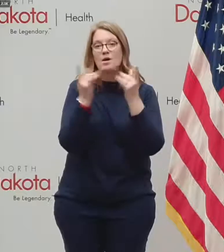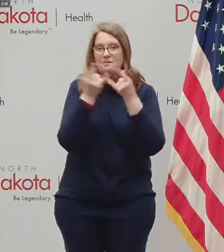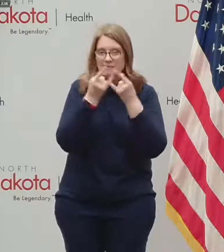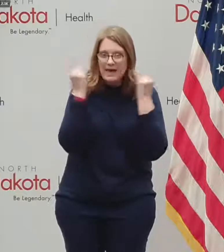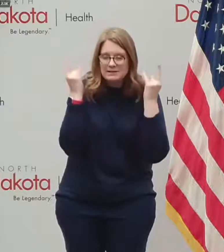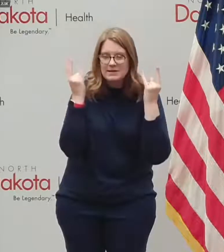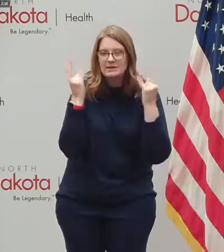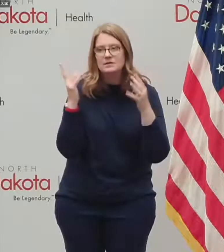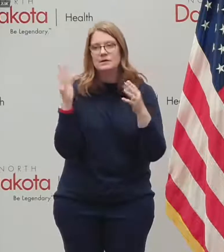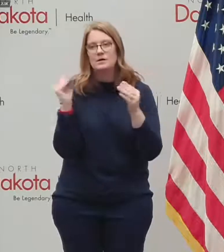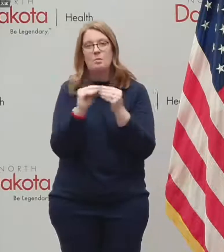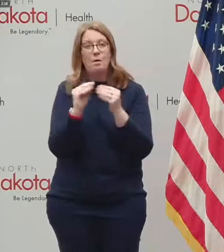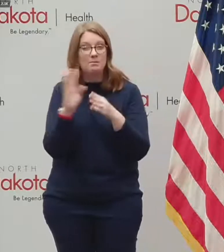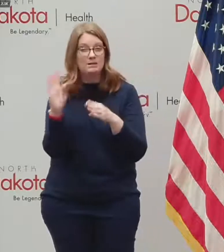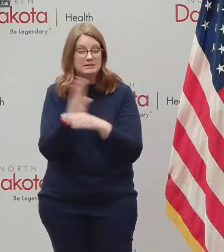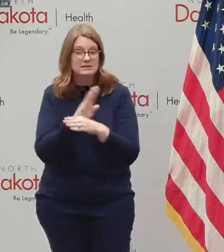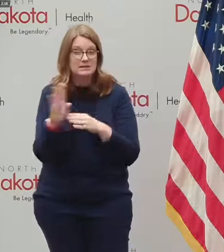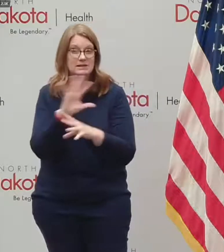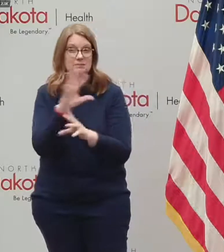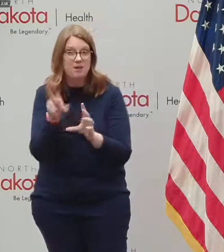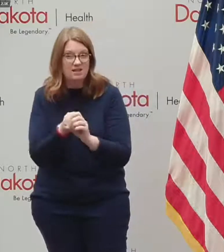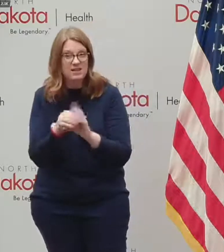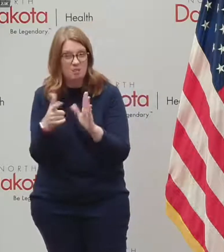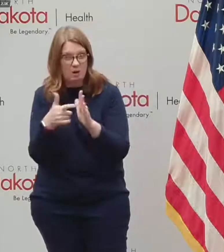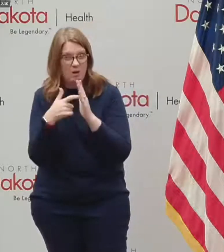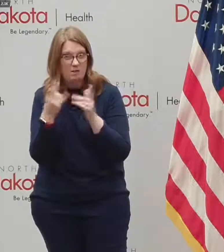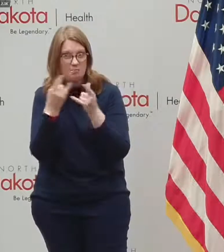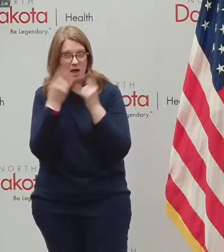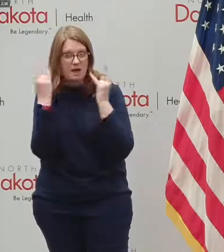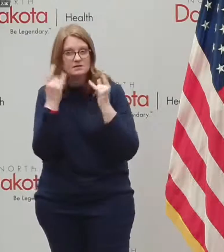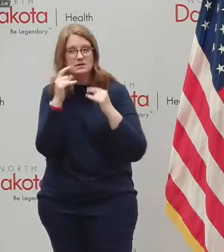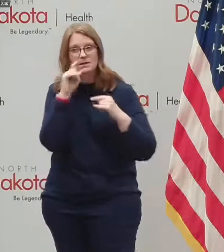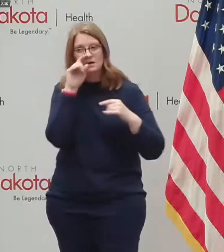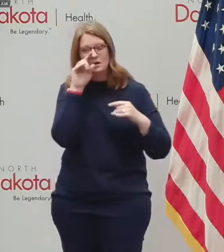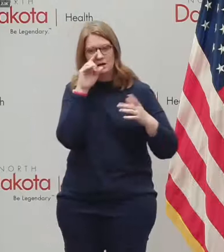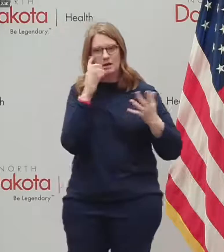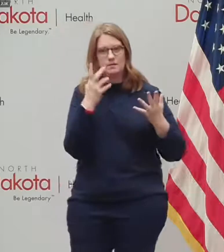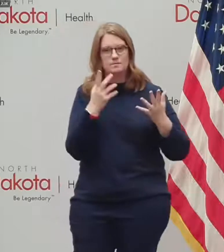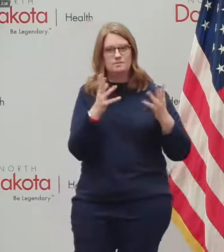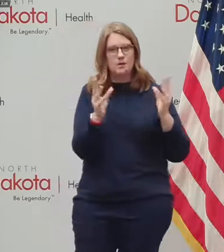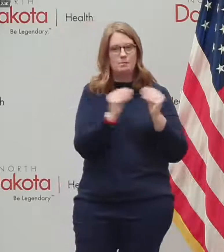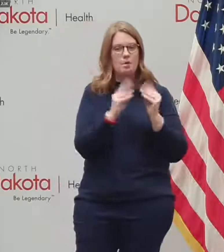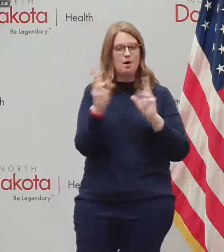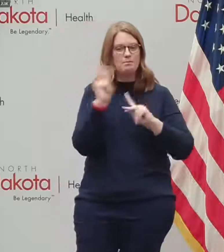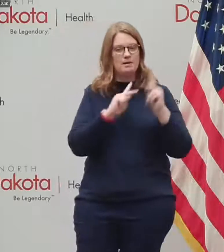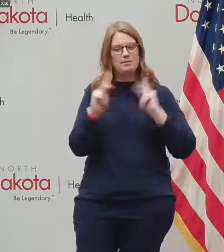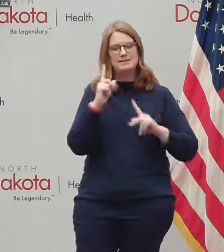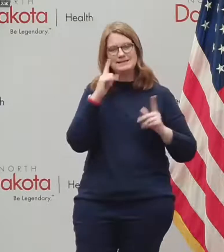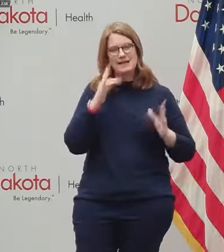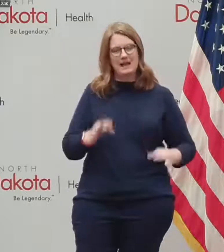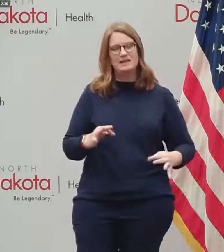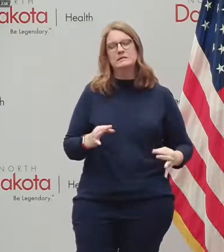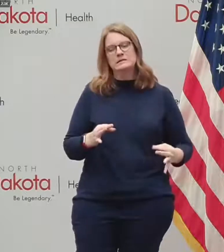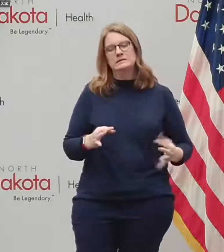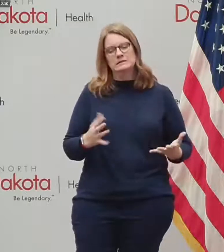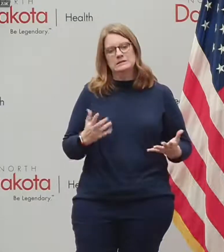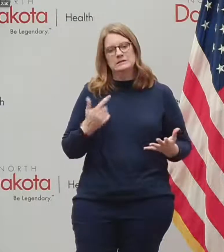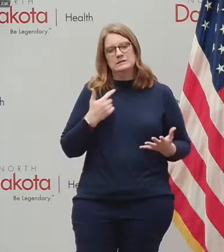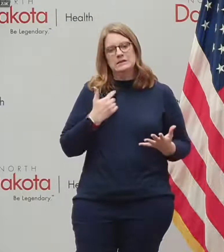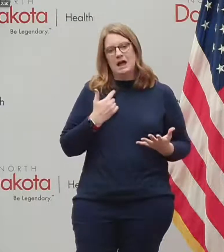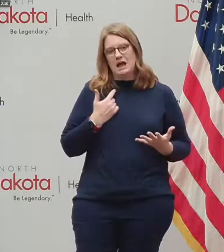distancing, more businesses participating, more people having the compassion about their neighbors and the healthcare workers. All